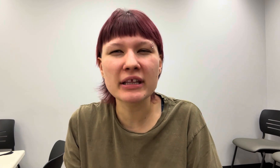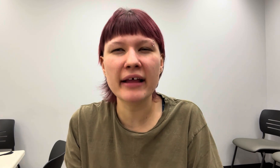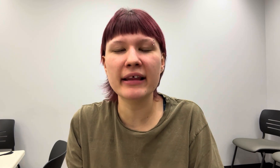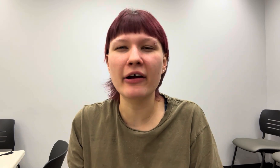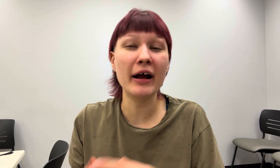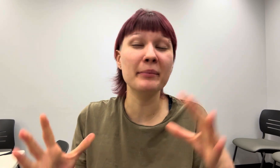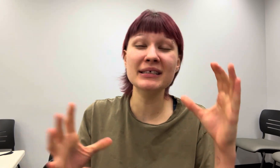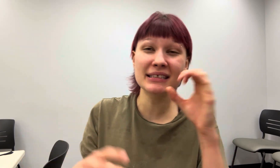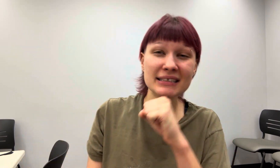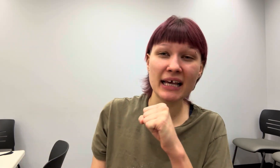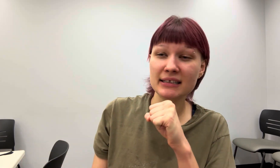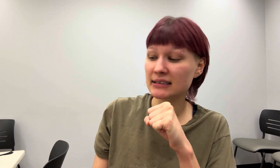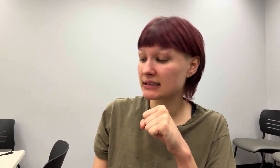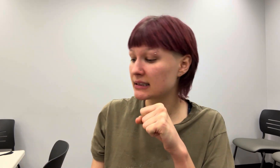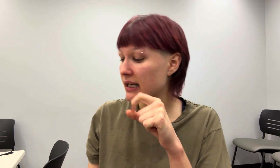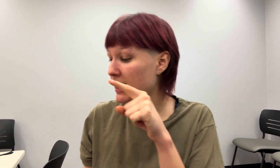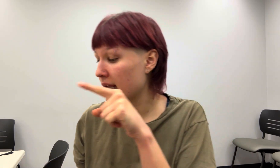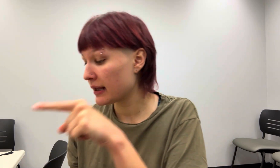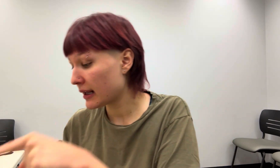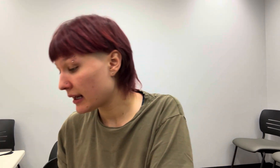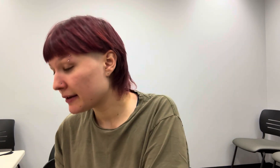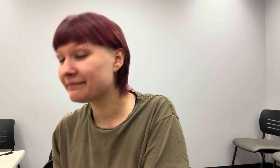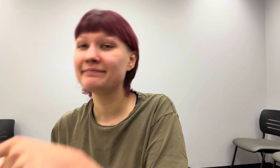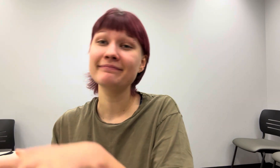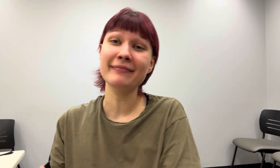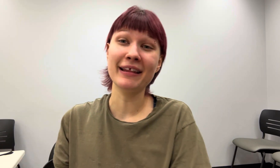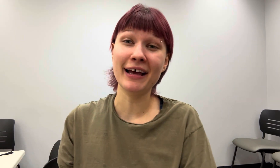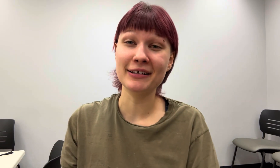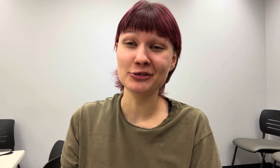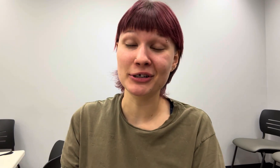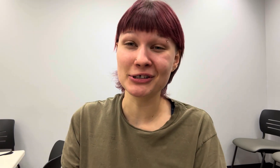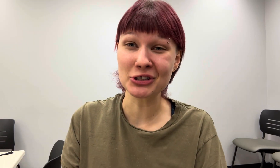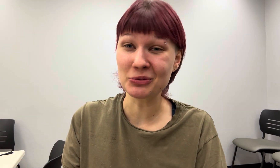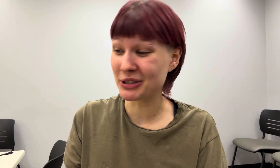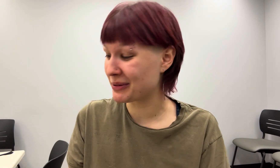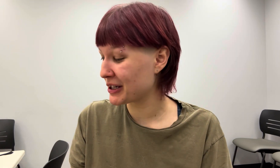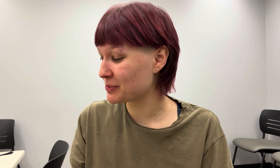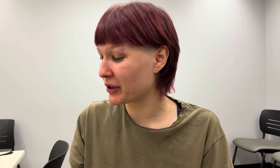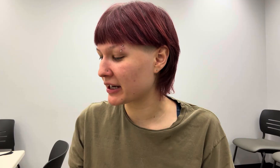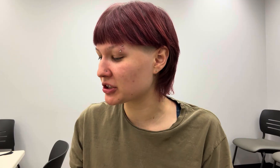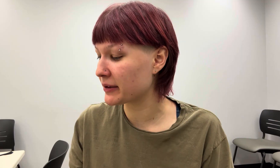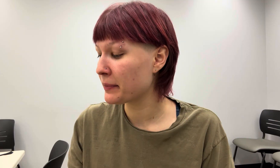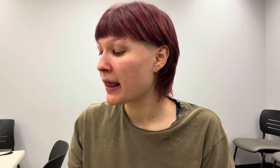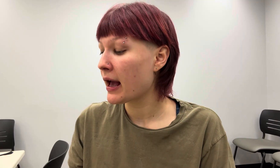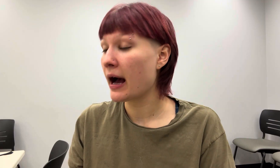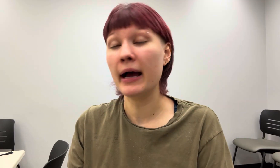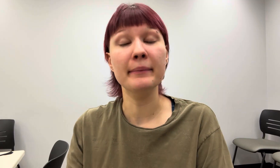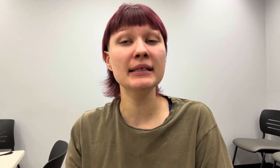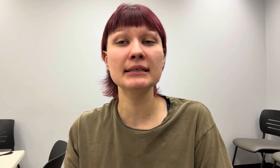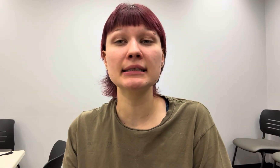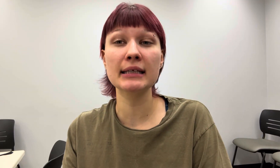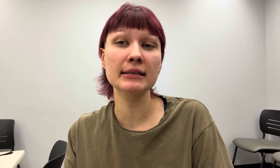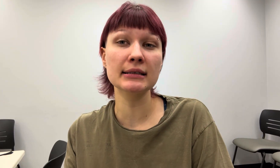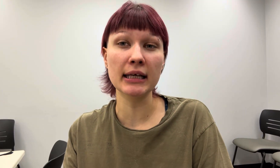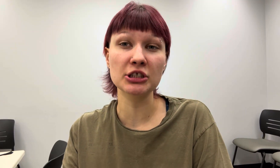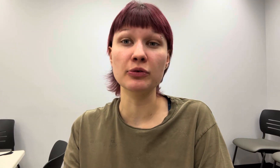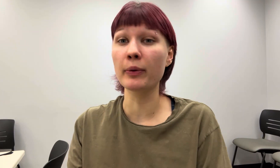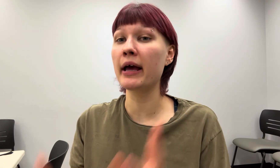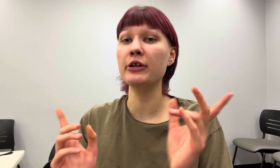there. I missed the sentence. And that transitions me to my next point, actually. I missed the sentence that she read using